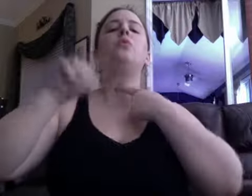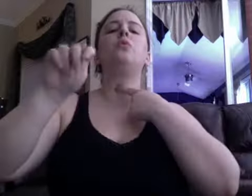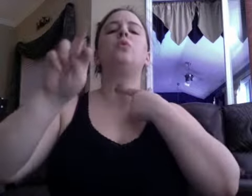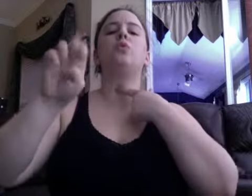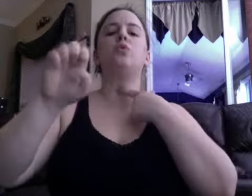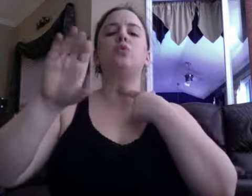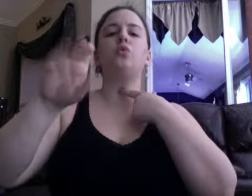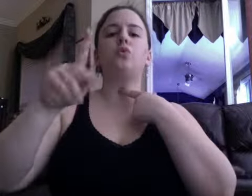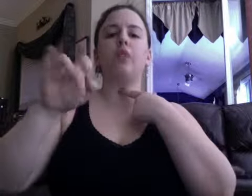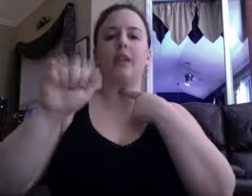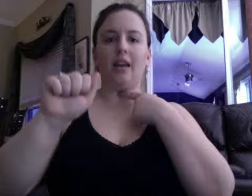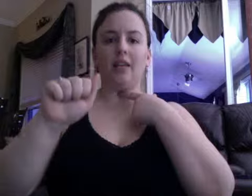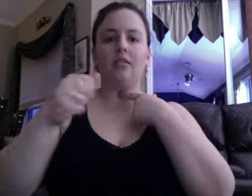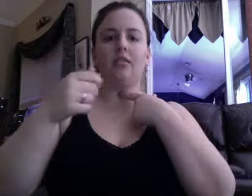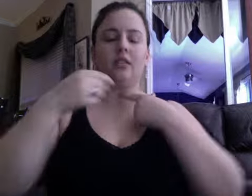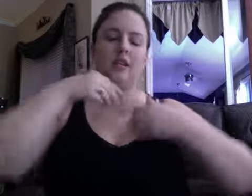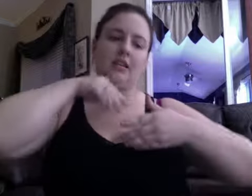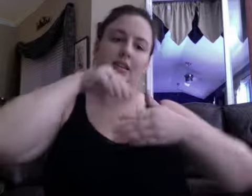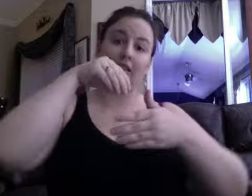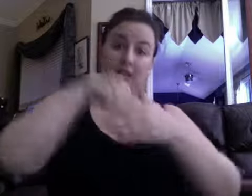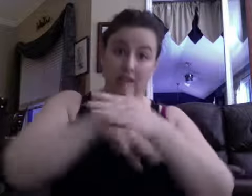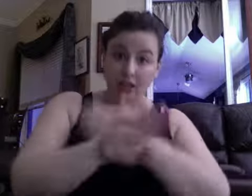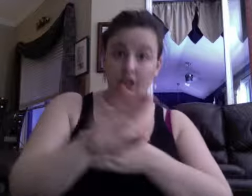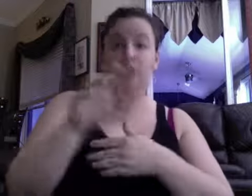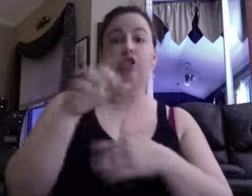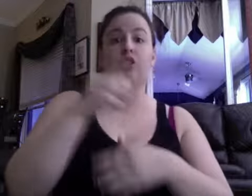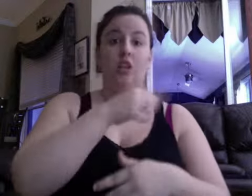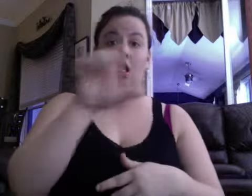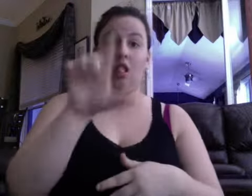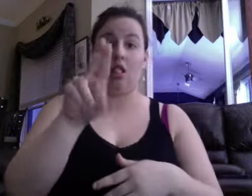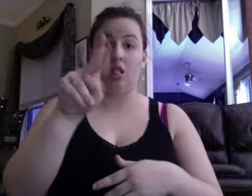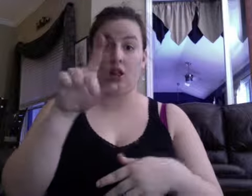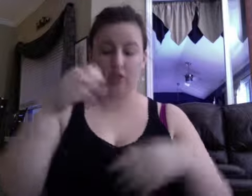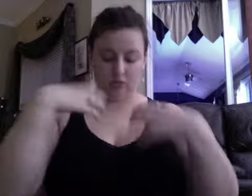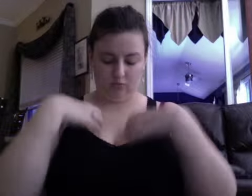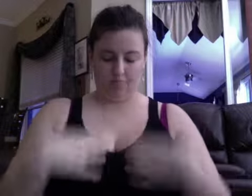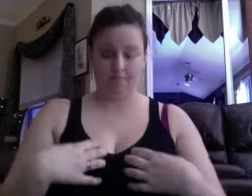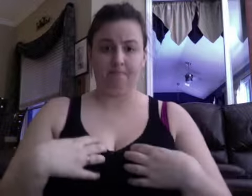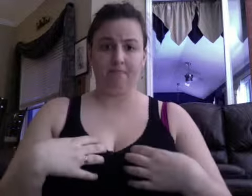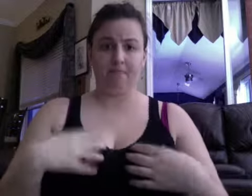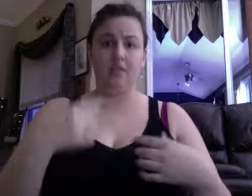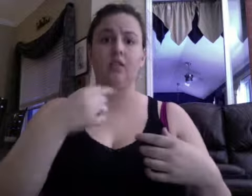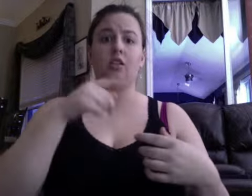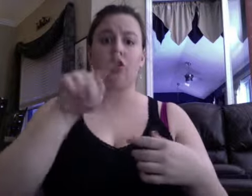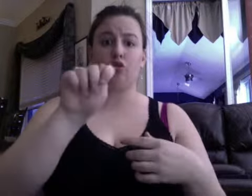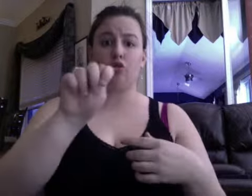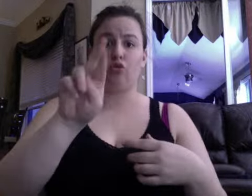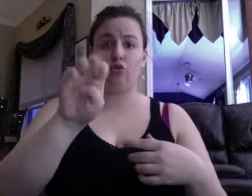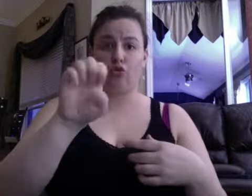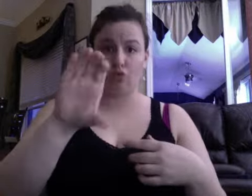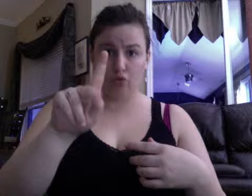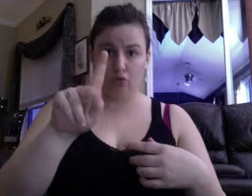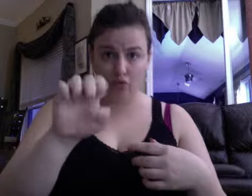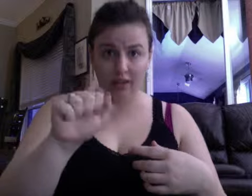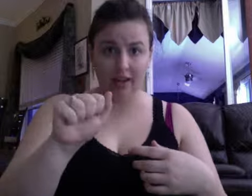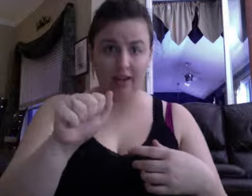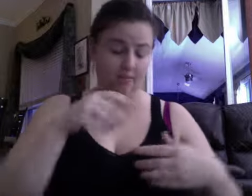comes into our lungs, where the trachea divides into different branches, and those branches get smaller and smaller, and they end in